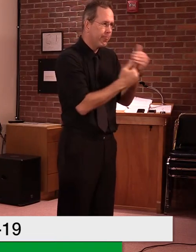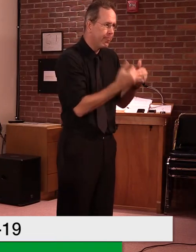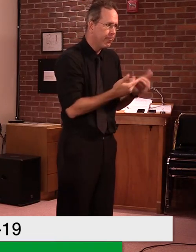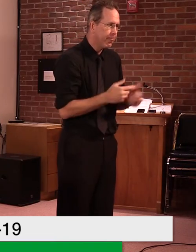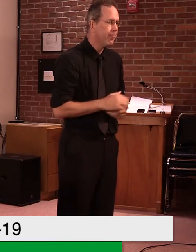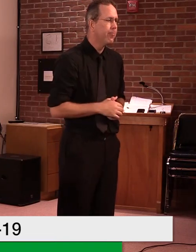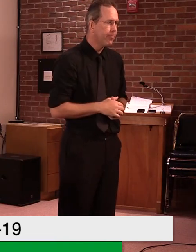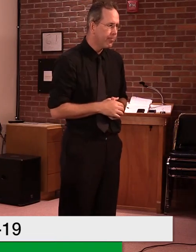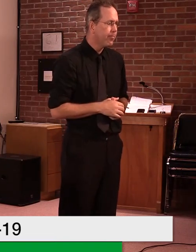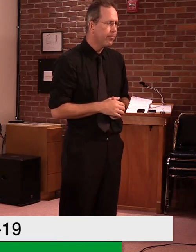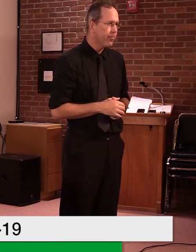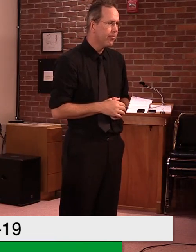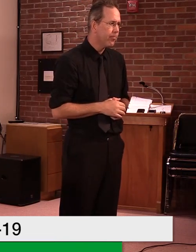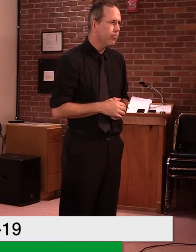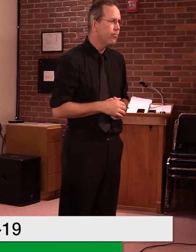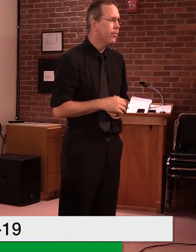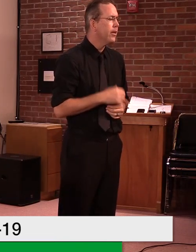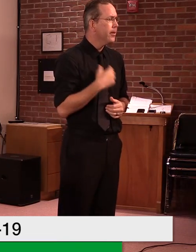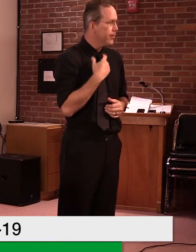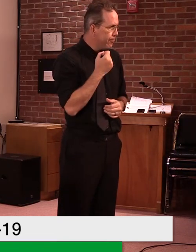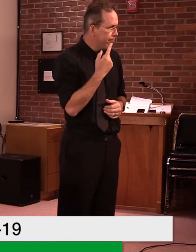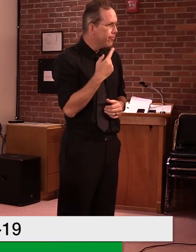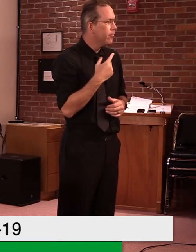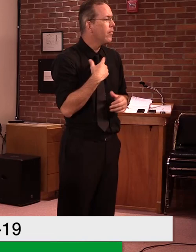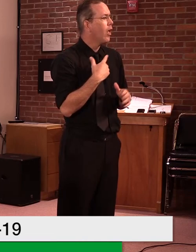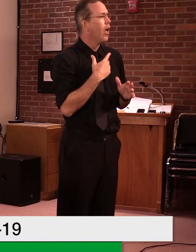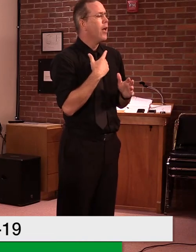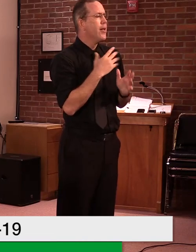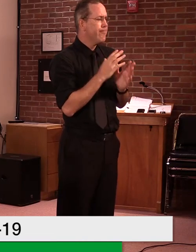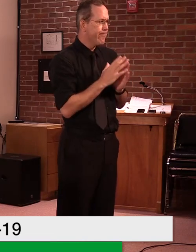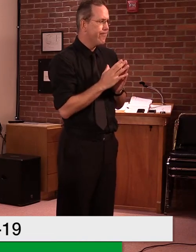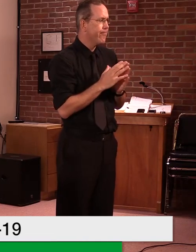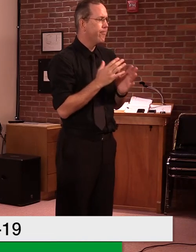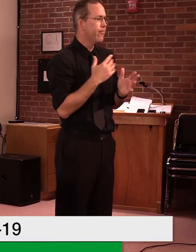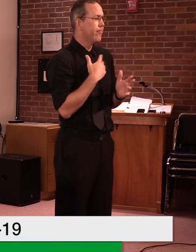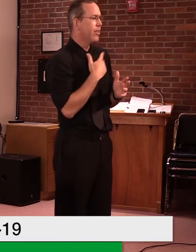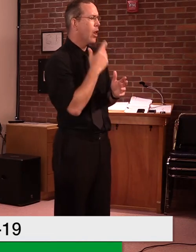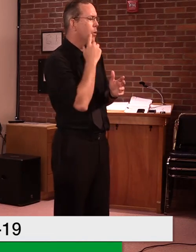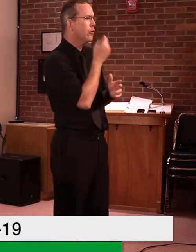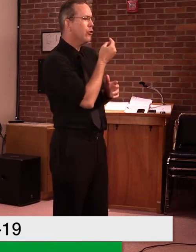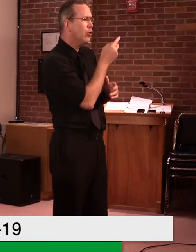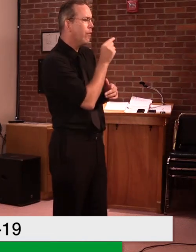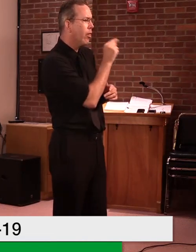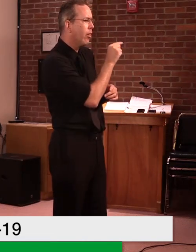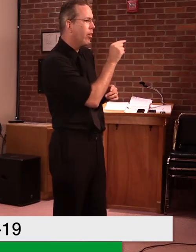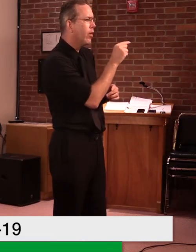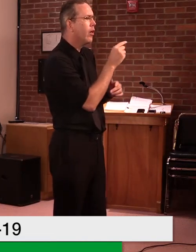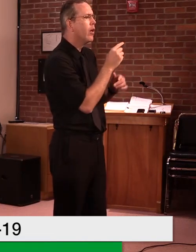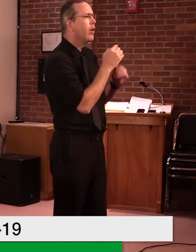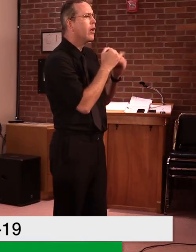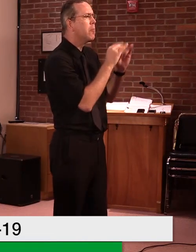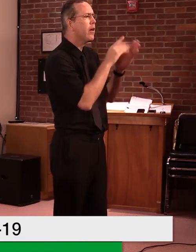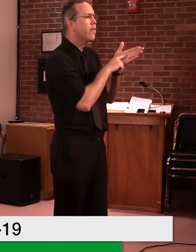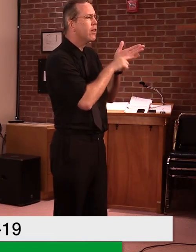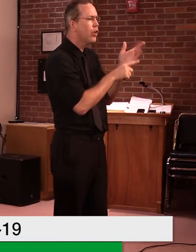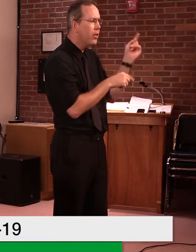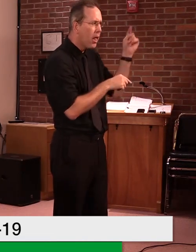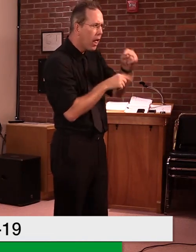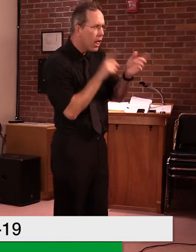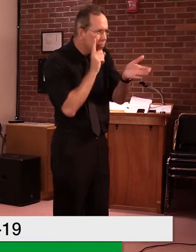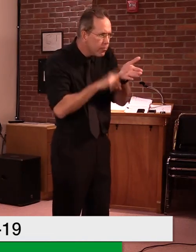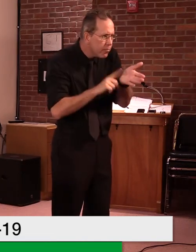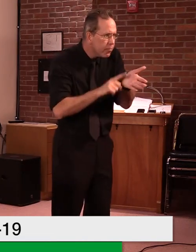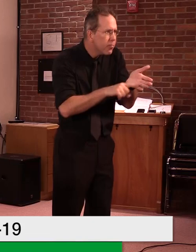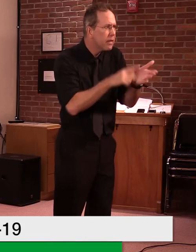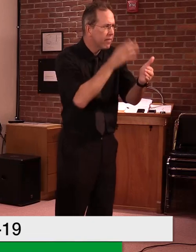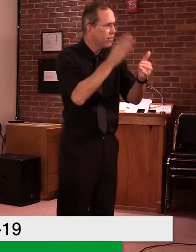are several independent investigations ongoing. Most of them have concluded, but I've asked